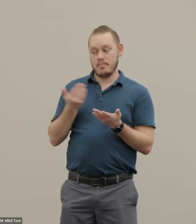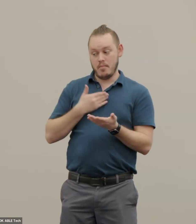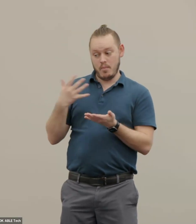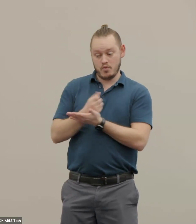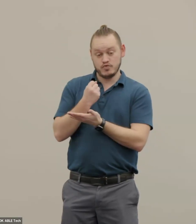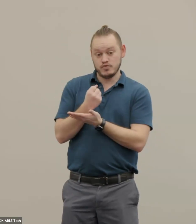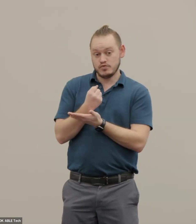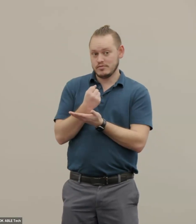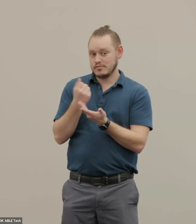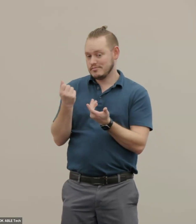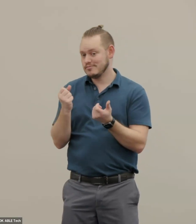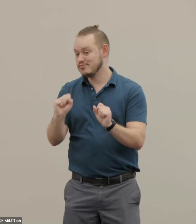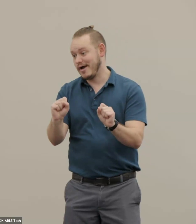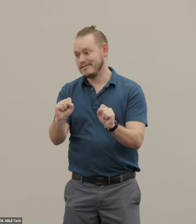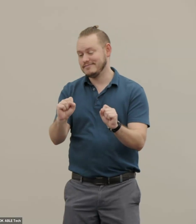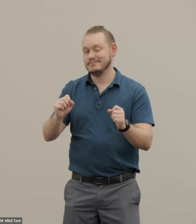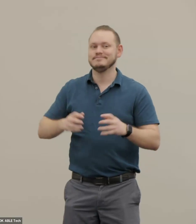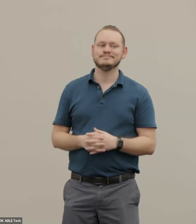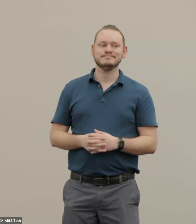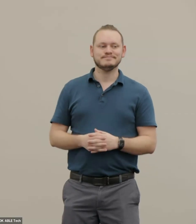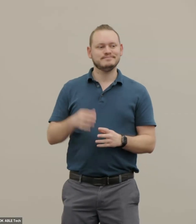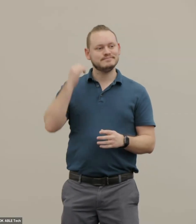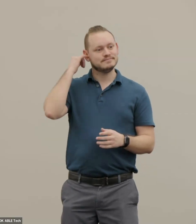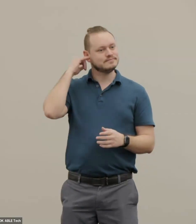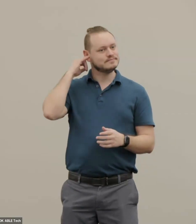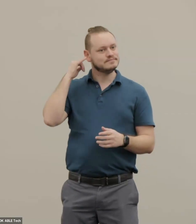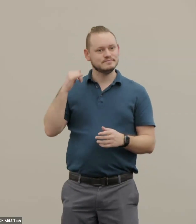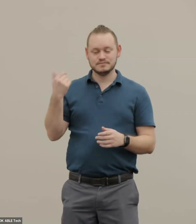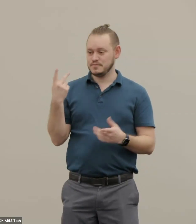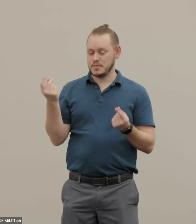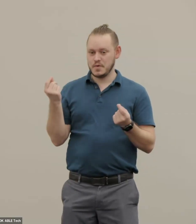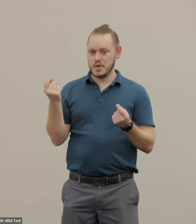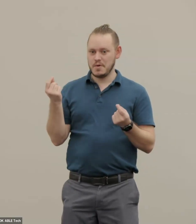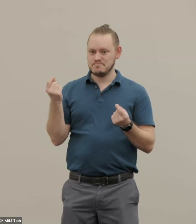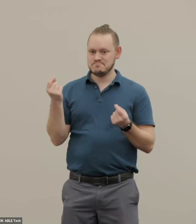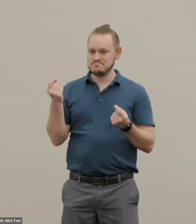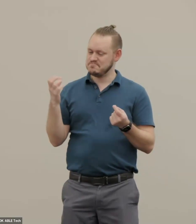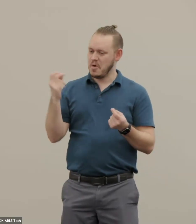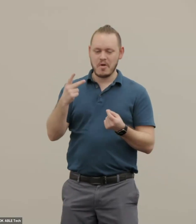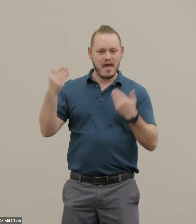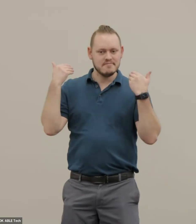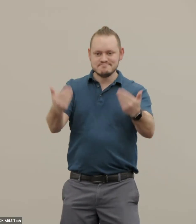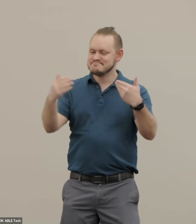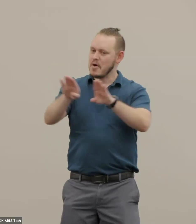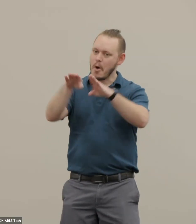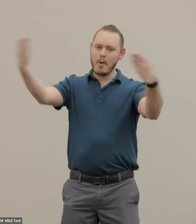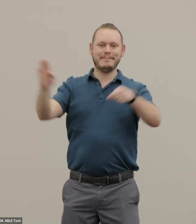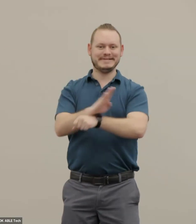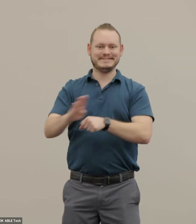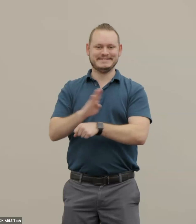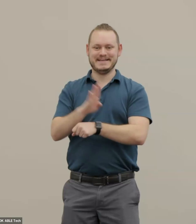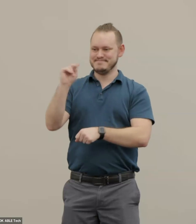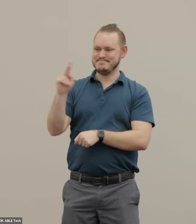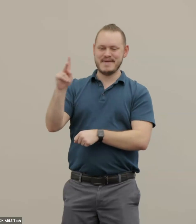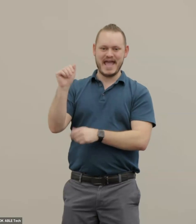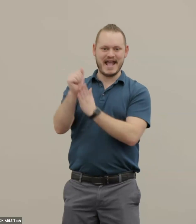opportunity to give this a try, And so we basically put a flag in the ground and said, we're open for business. We opened a bank account